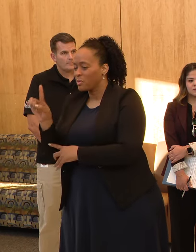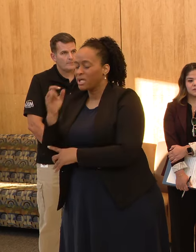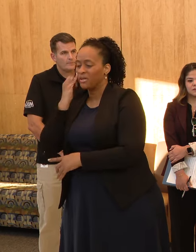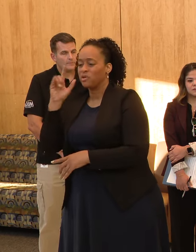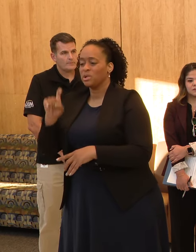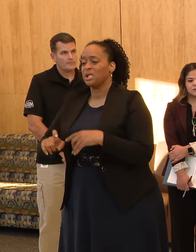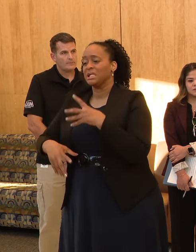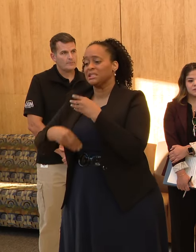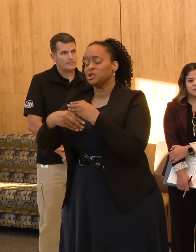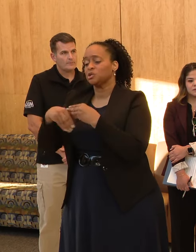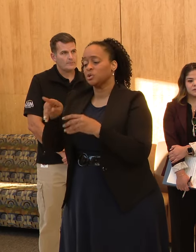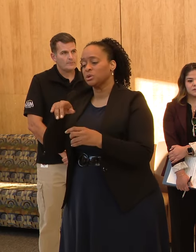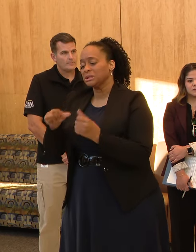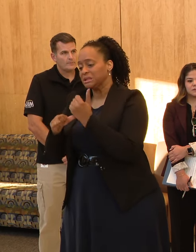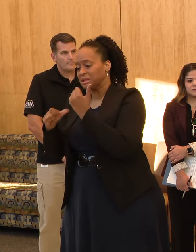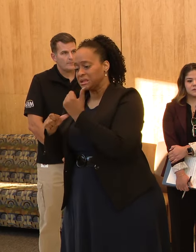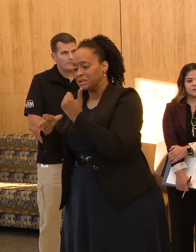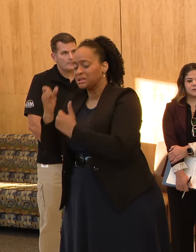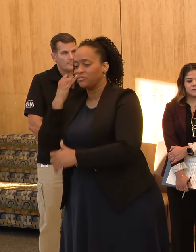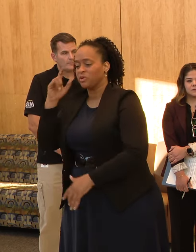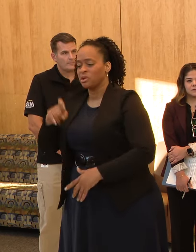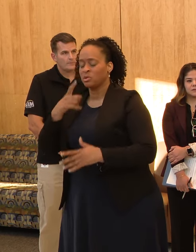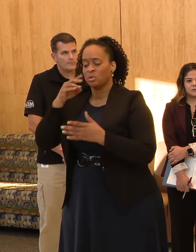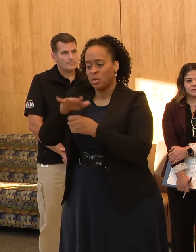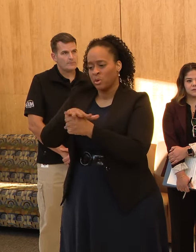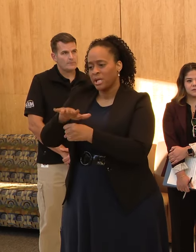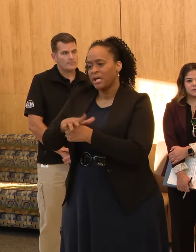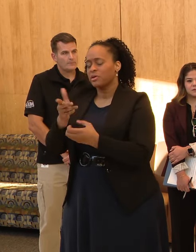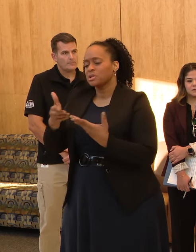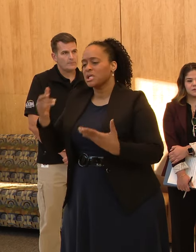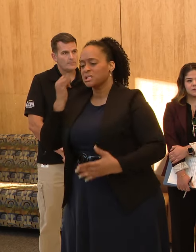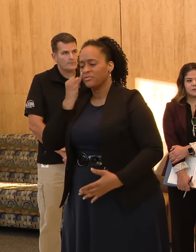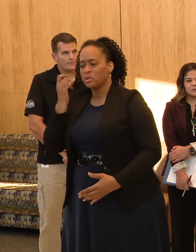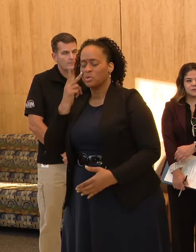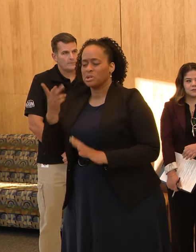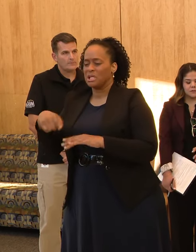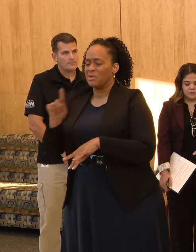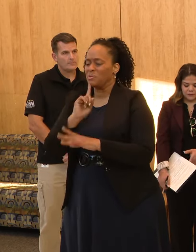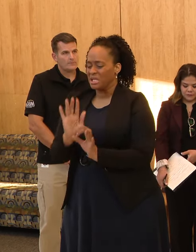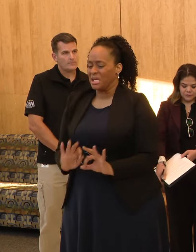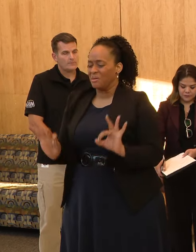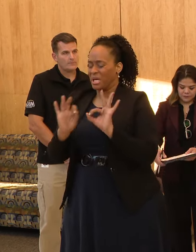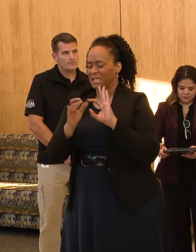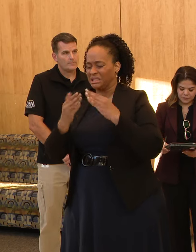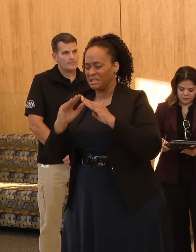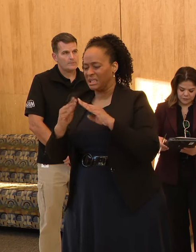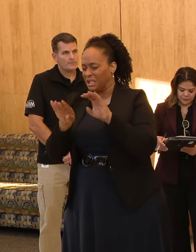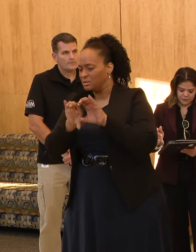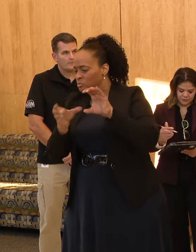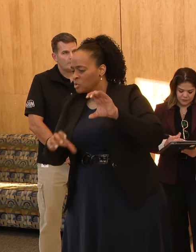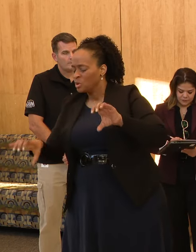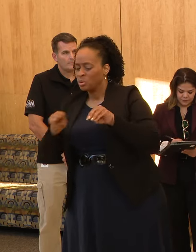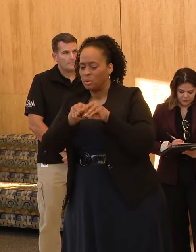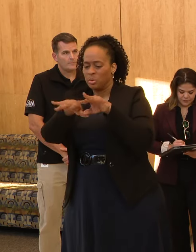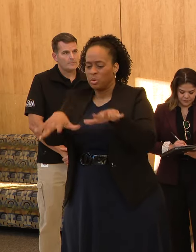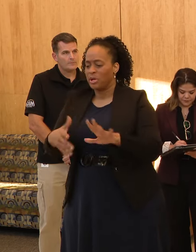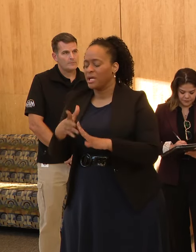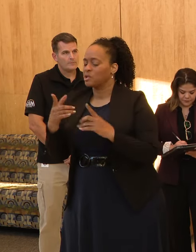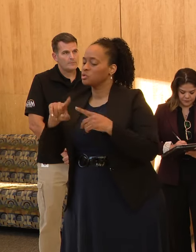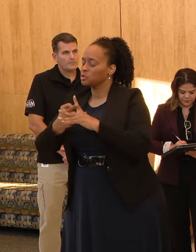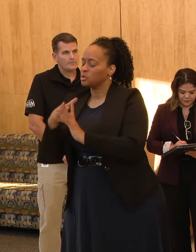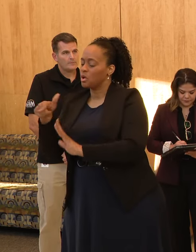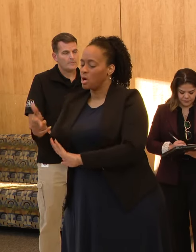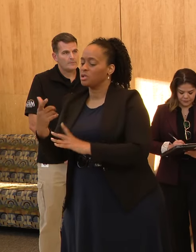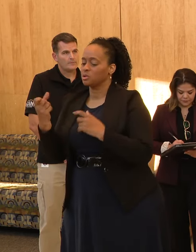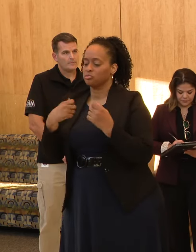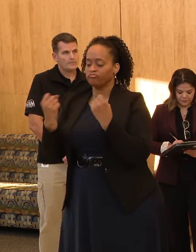additional assistance in locating those things. And if you see major water breaks across the city as you start to be about your